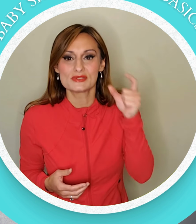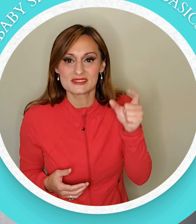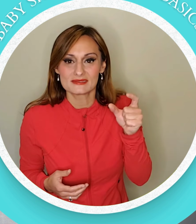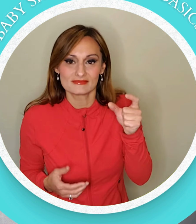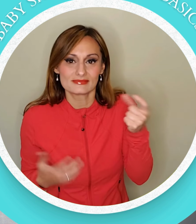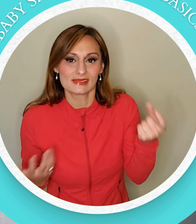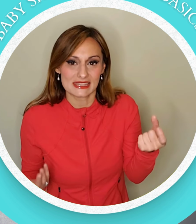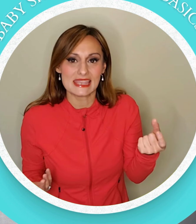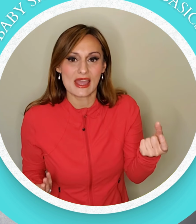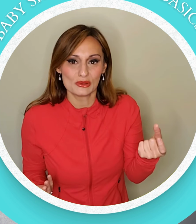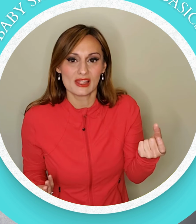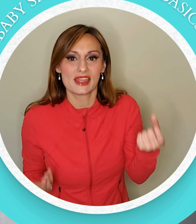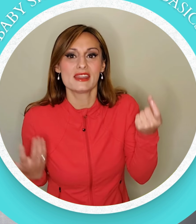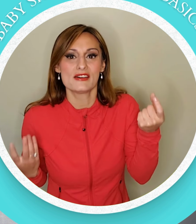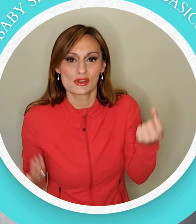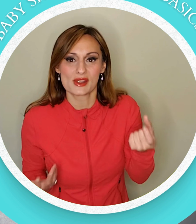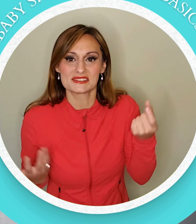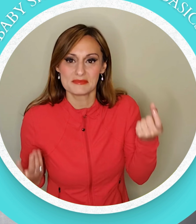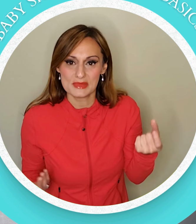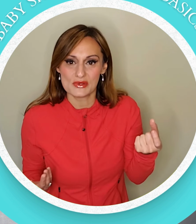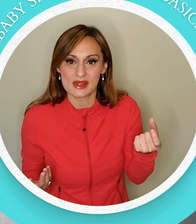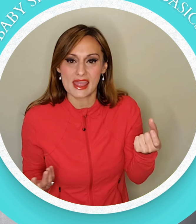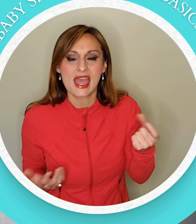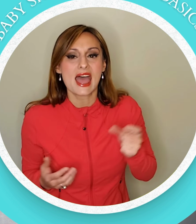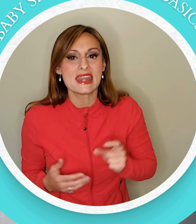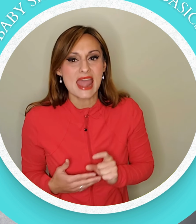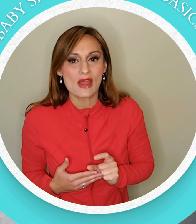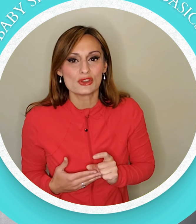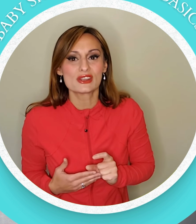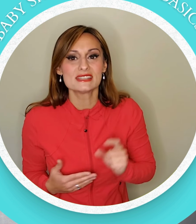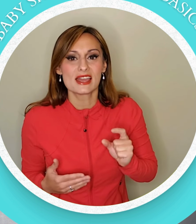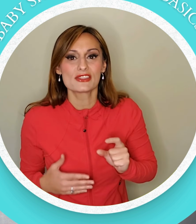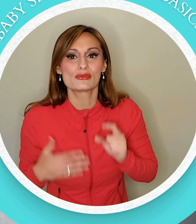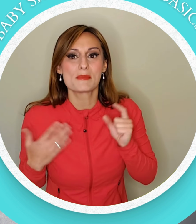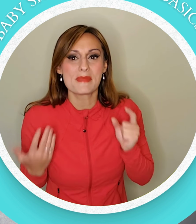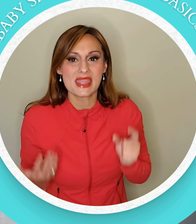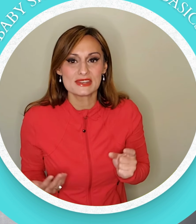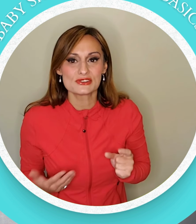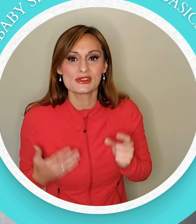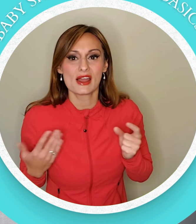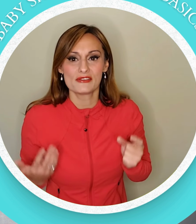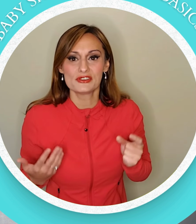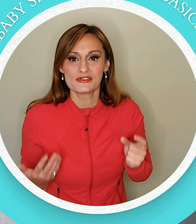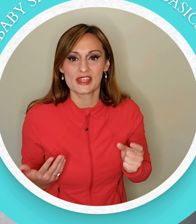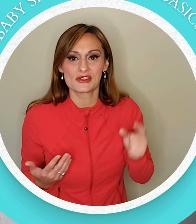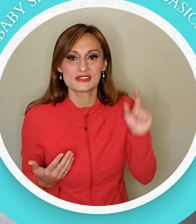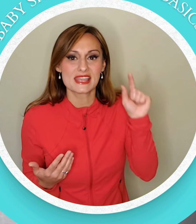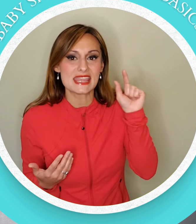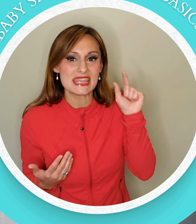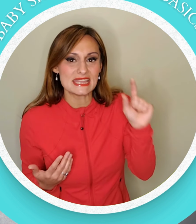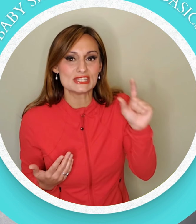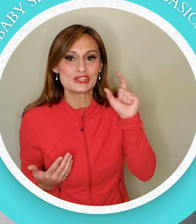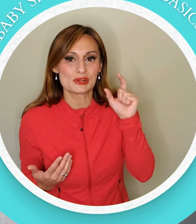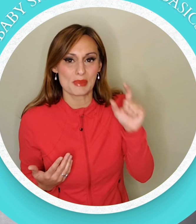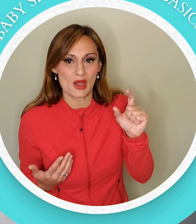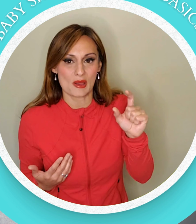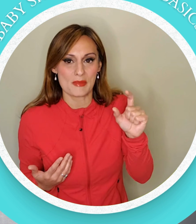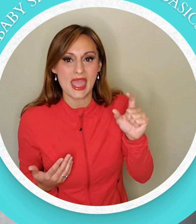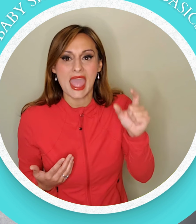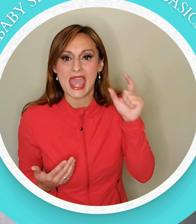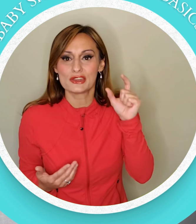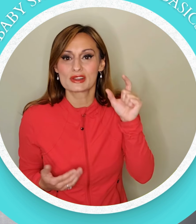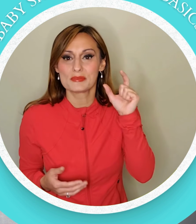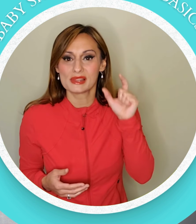the outline of a crescent moon. Now you're going to tuck the remainder of your fingers into your